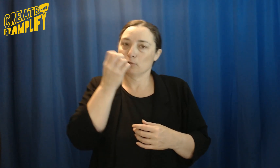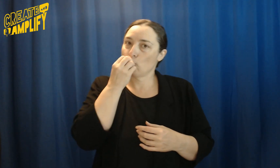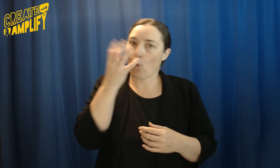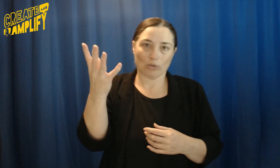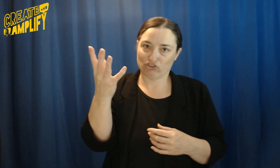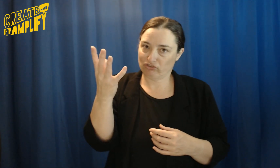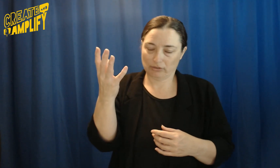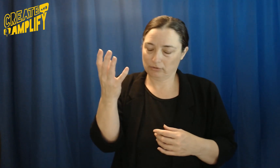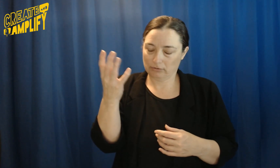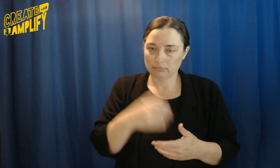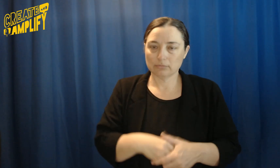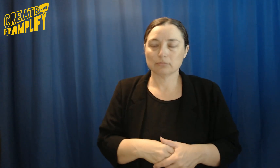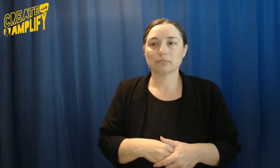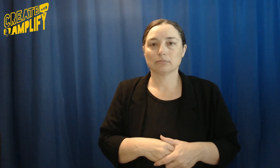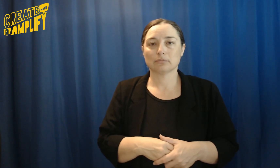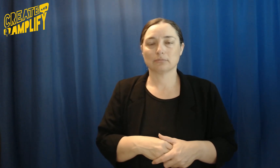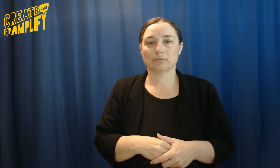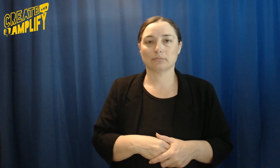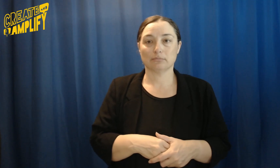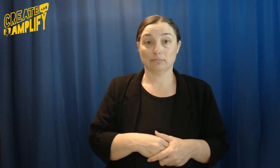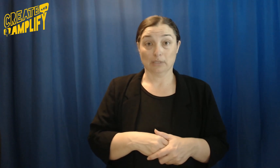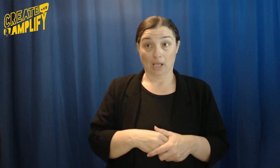So I've forced all these people to become my friends now.